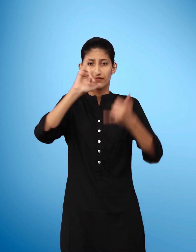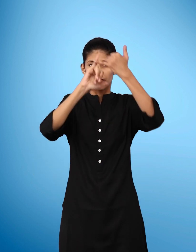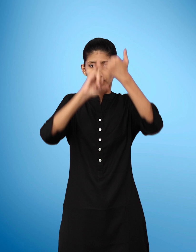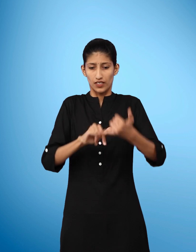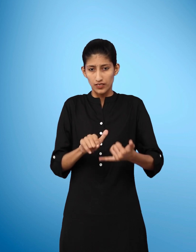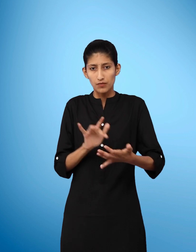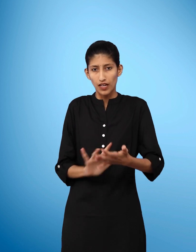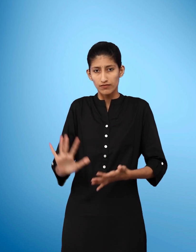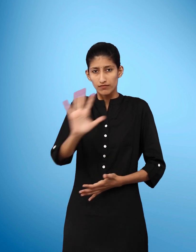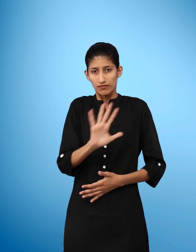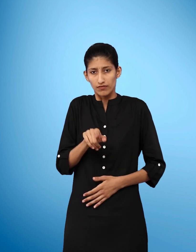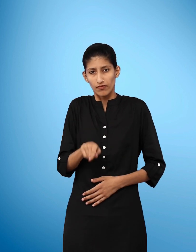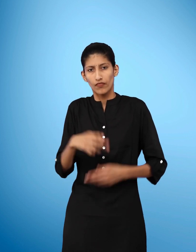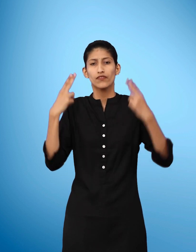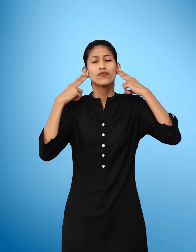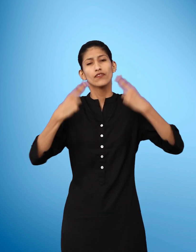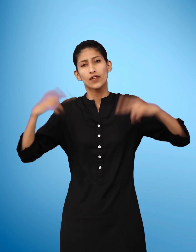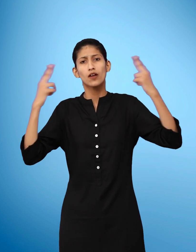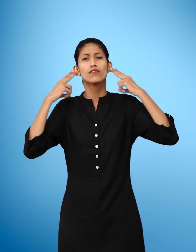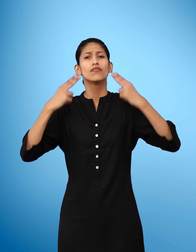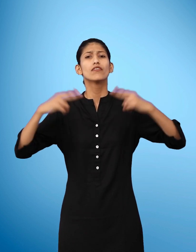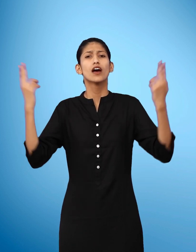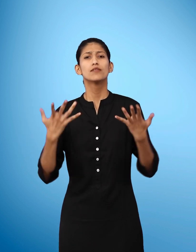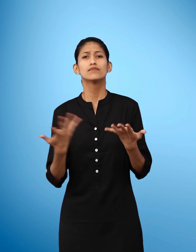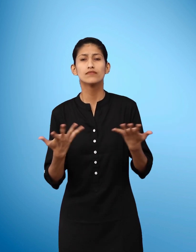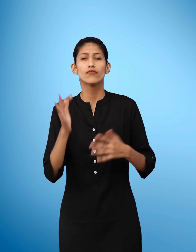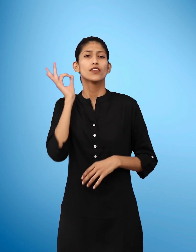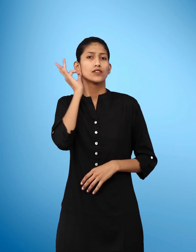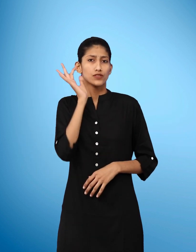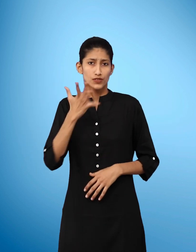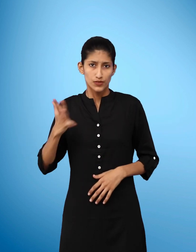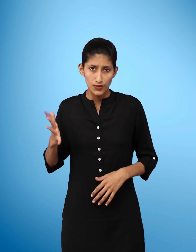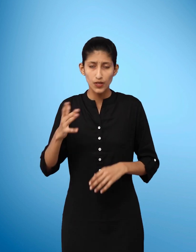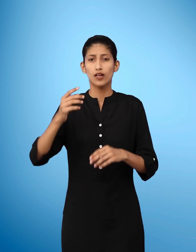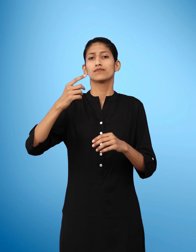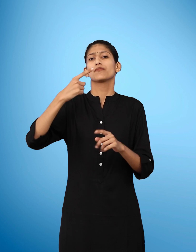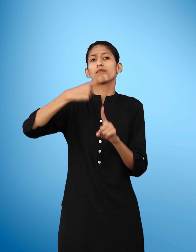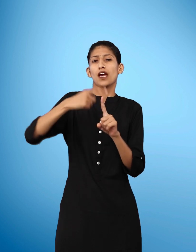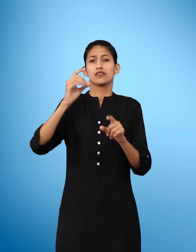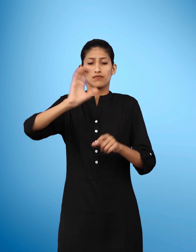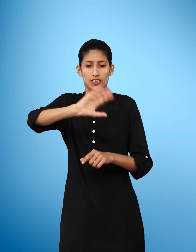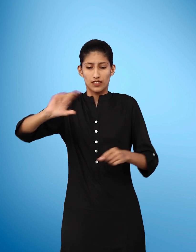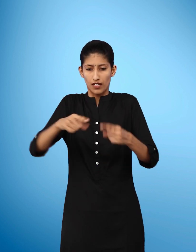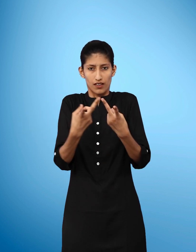South India was famous for gold, spices, especially pepper and precious